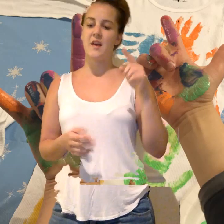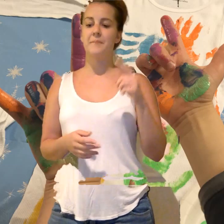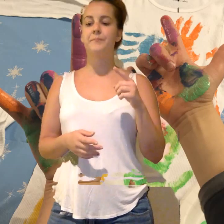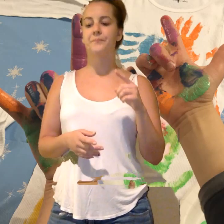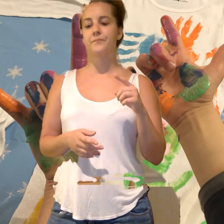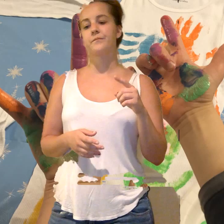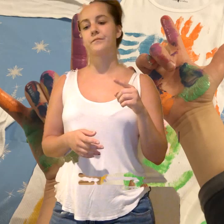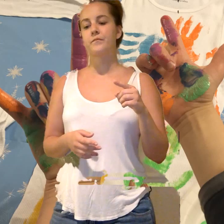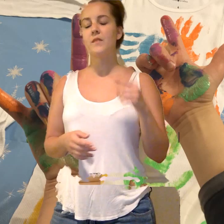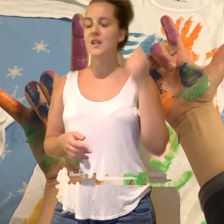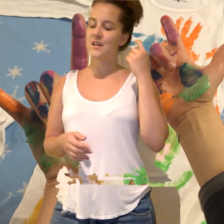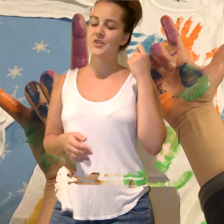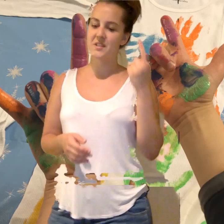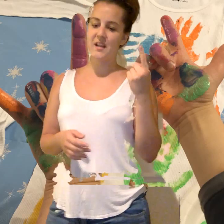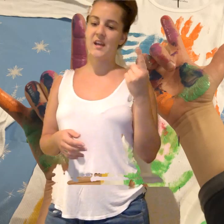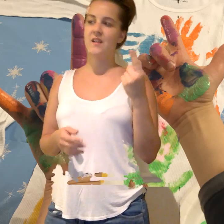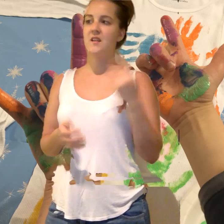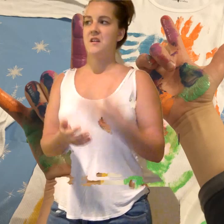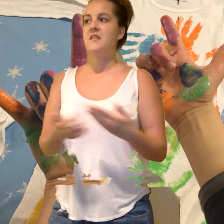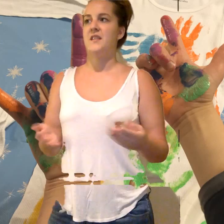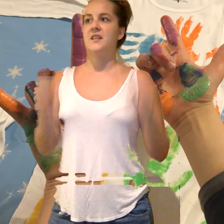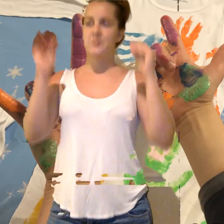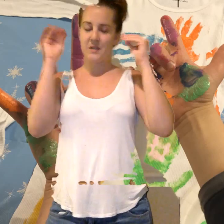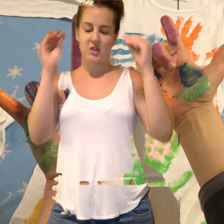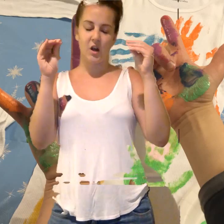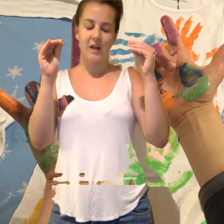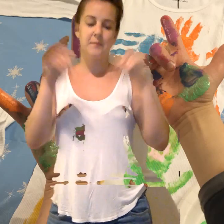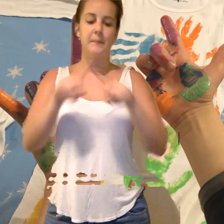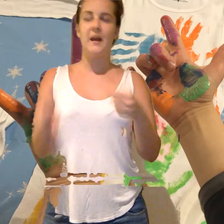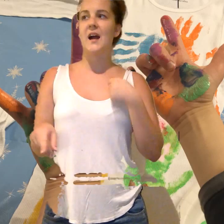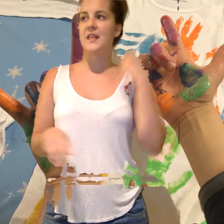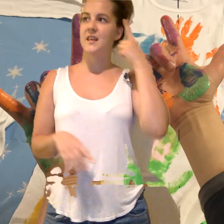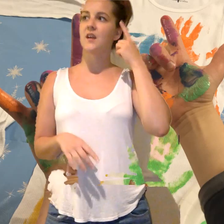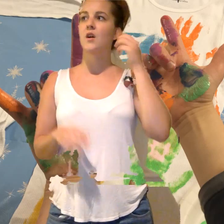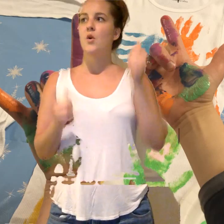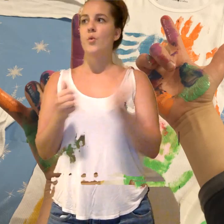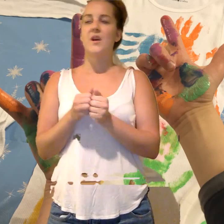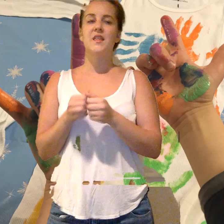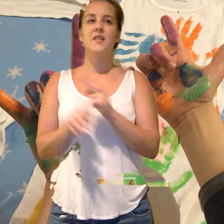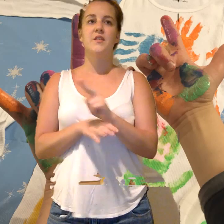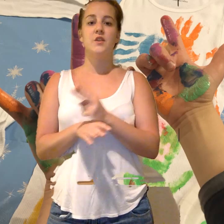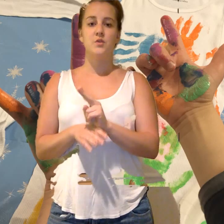them to understand the things being taught, but I think with the